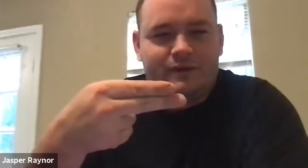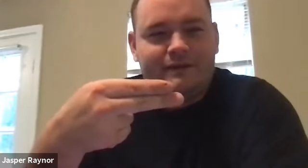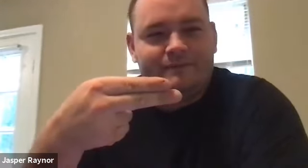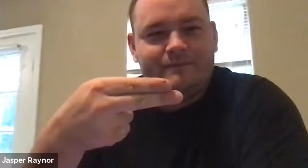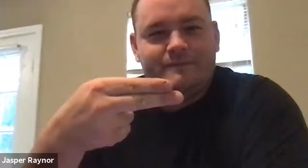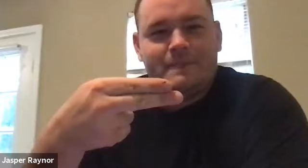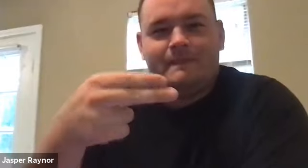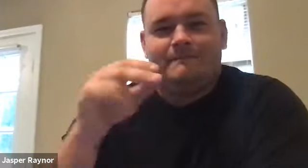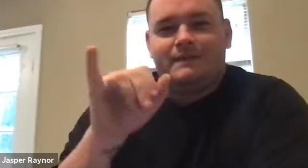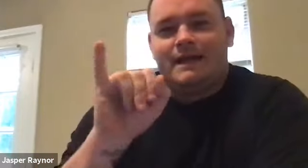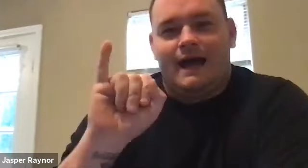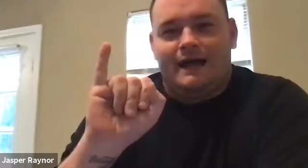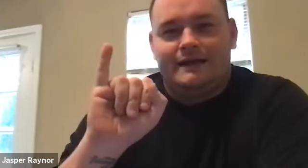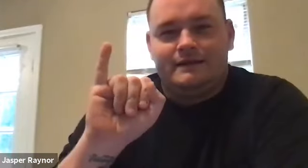it. I,